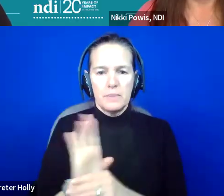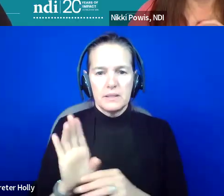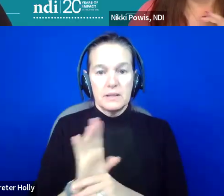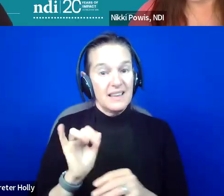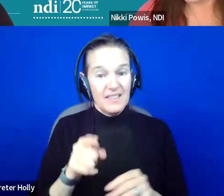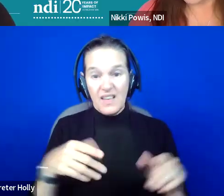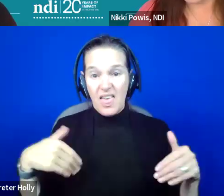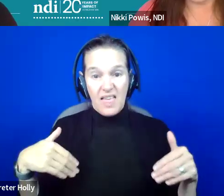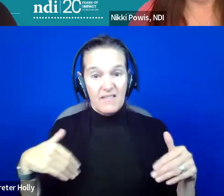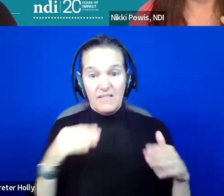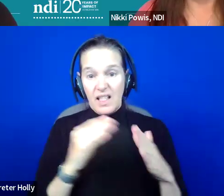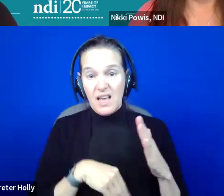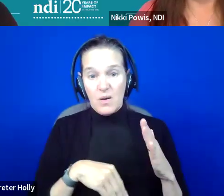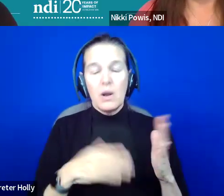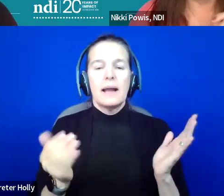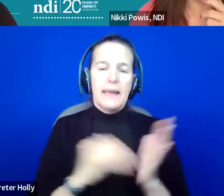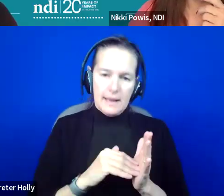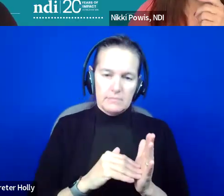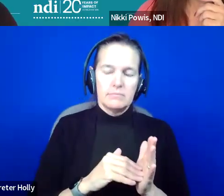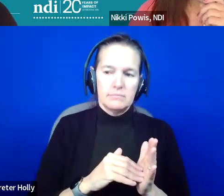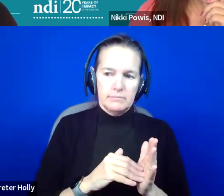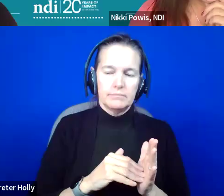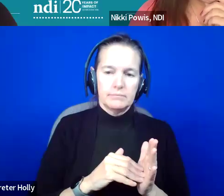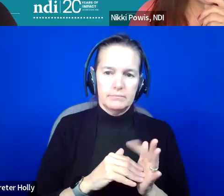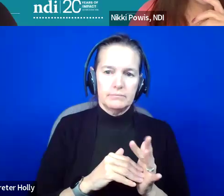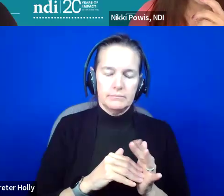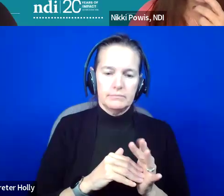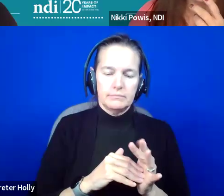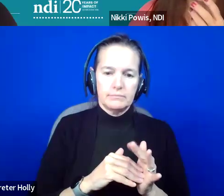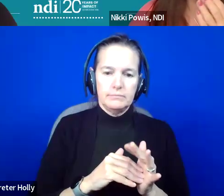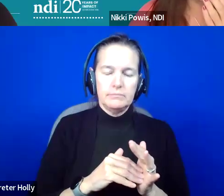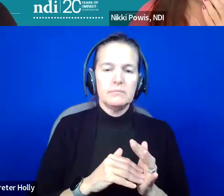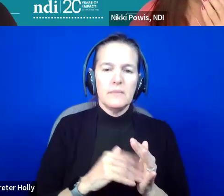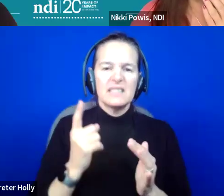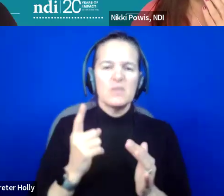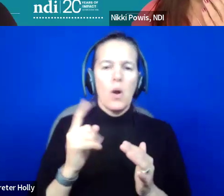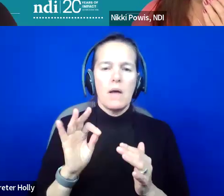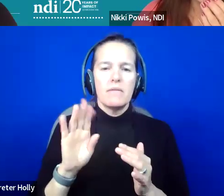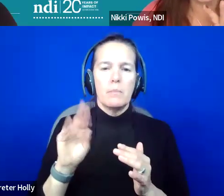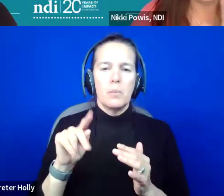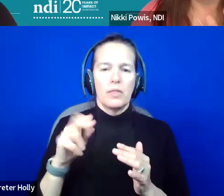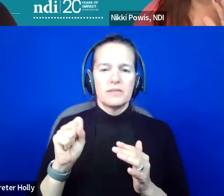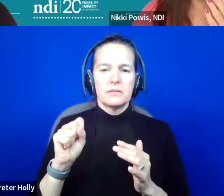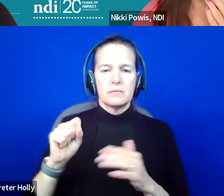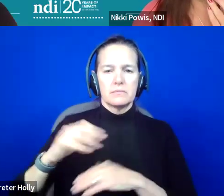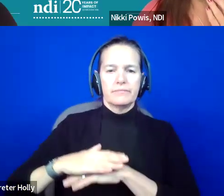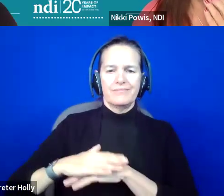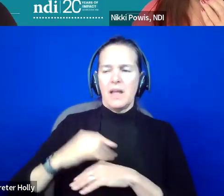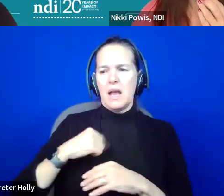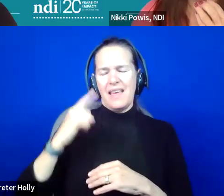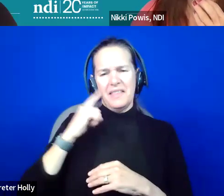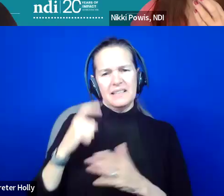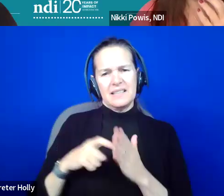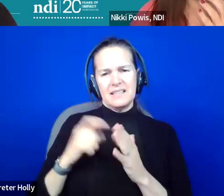it out, again, it's one of the booths, and it does take, I think,